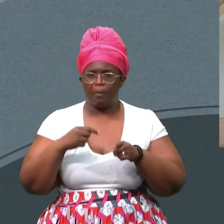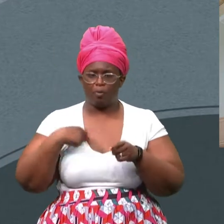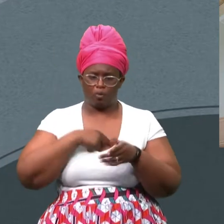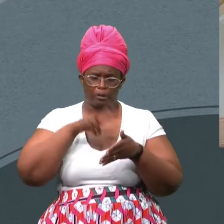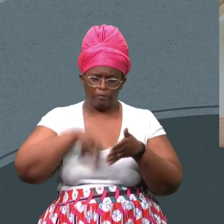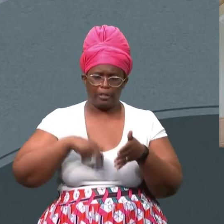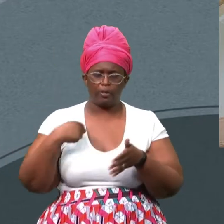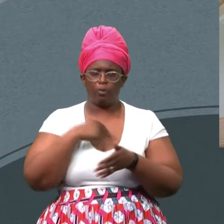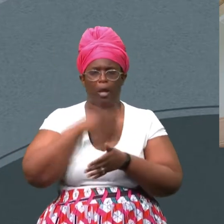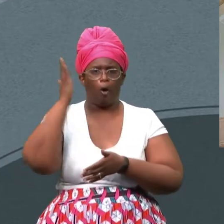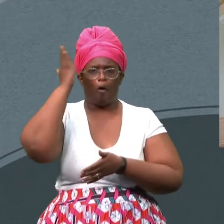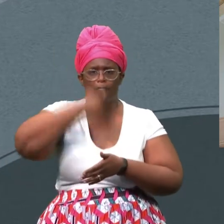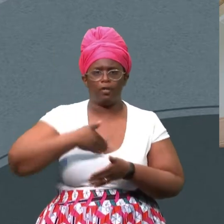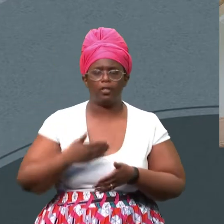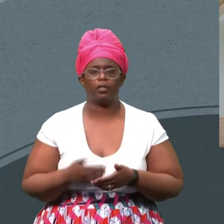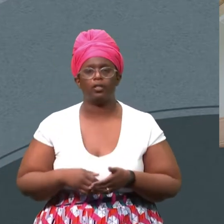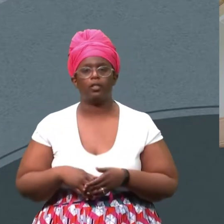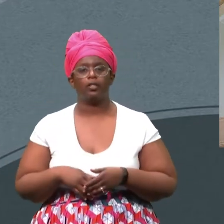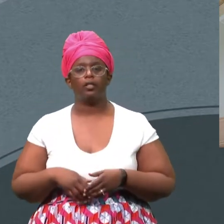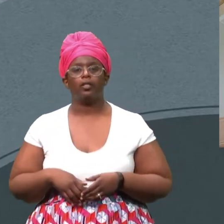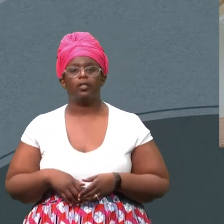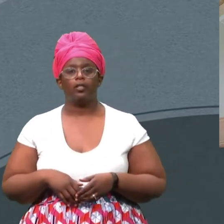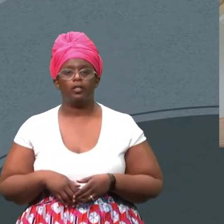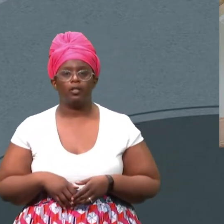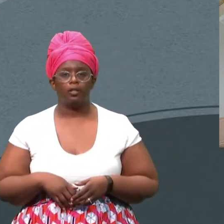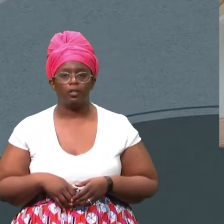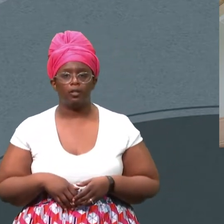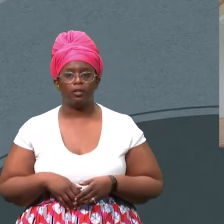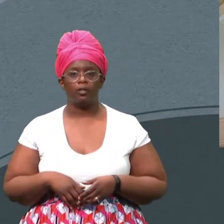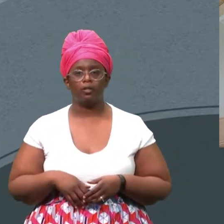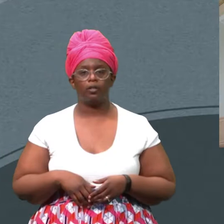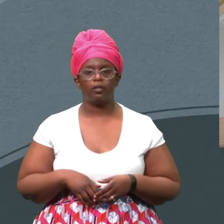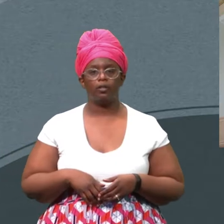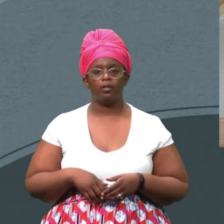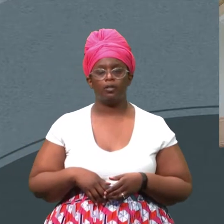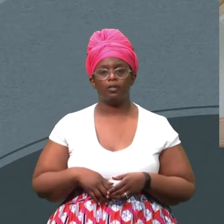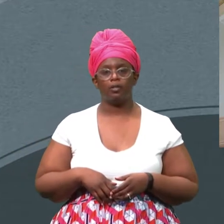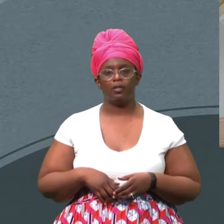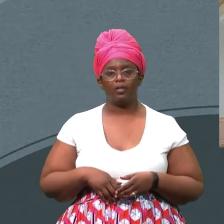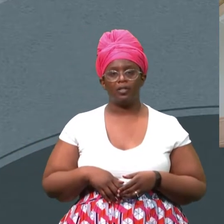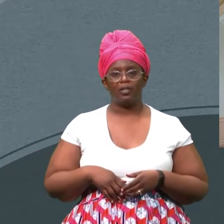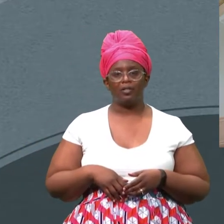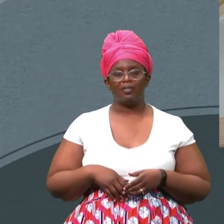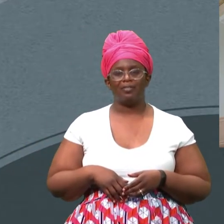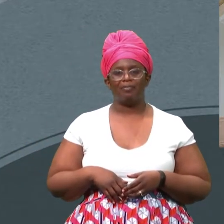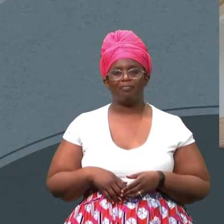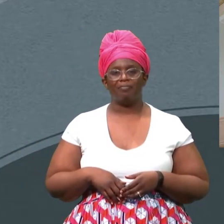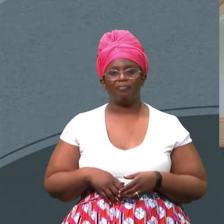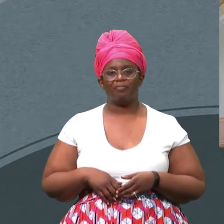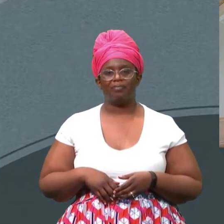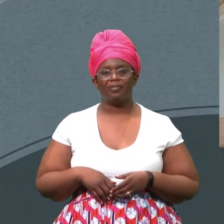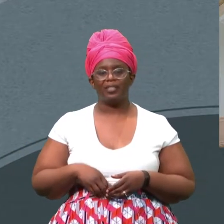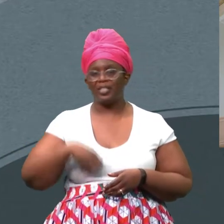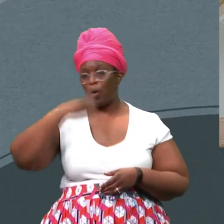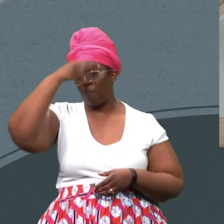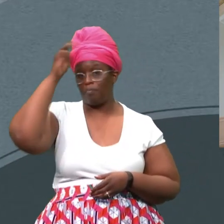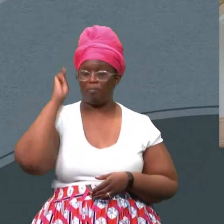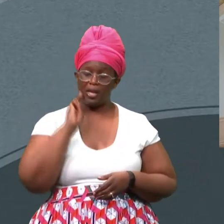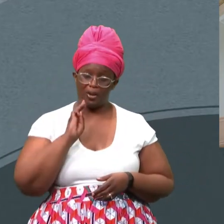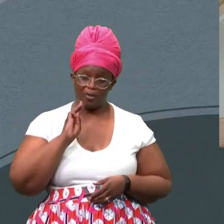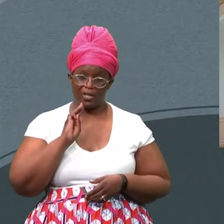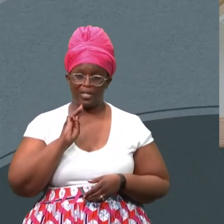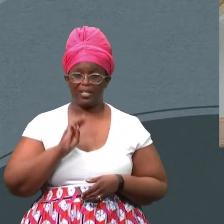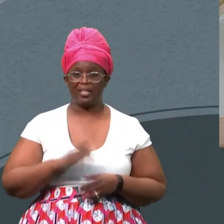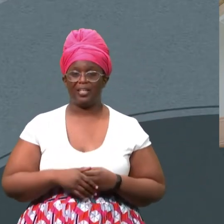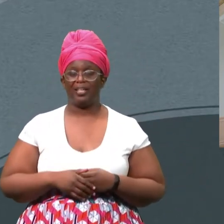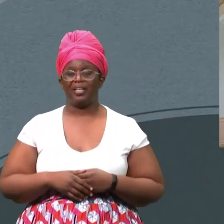that the reason there are Marys that have been placed on a platform. Oh, God. The reason there are Marys